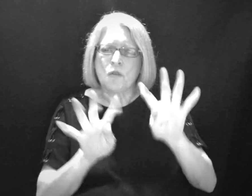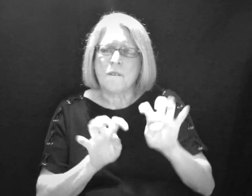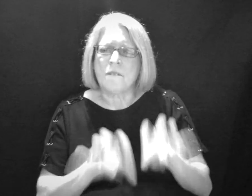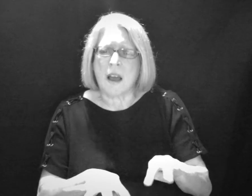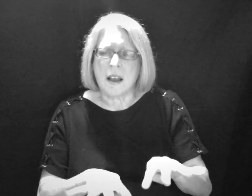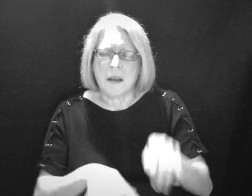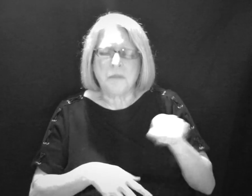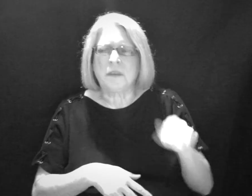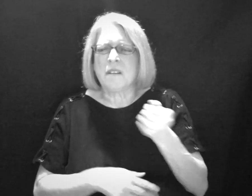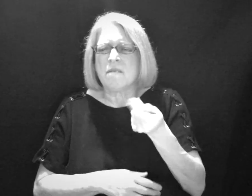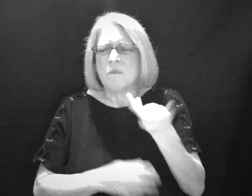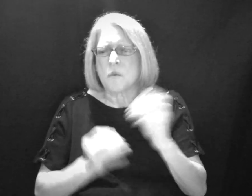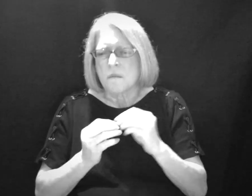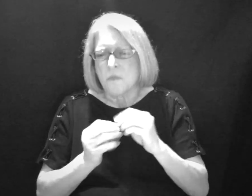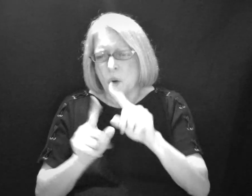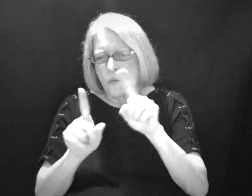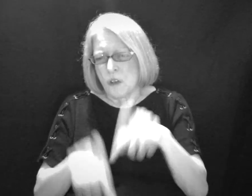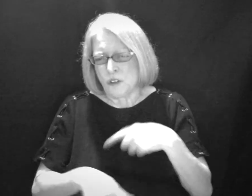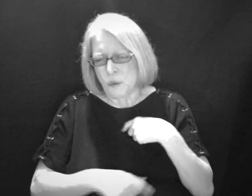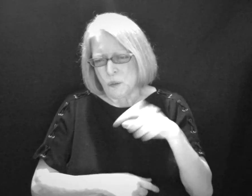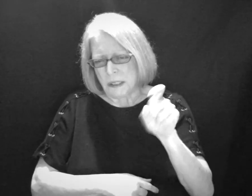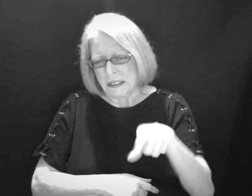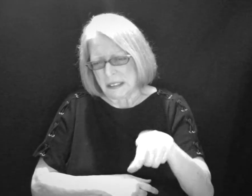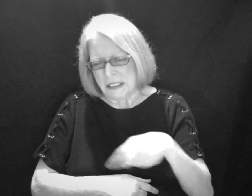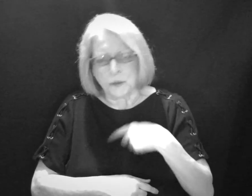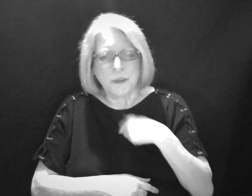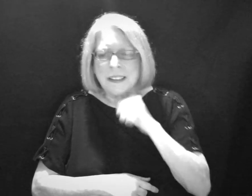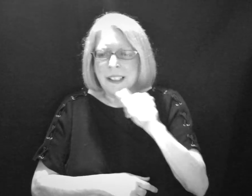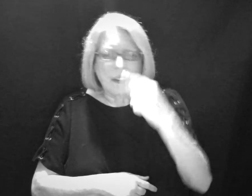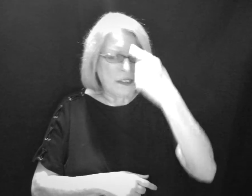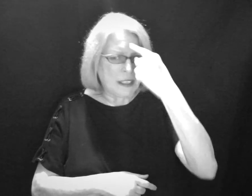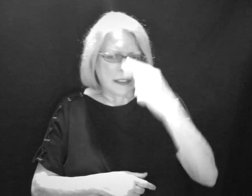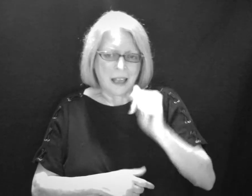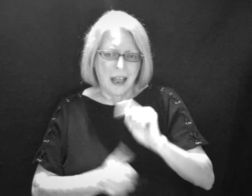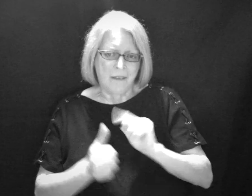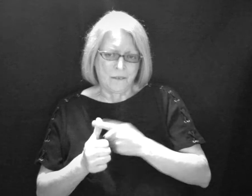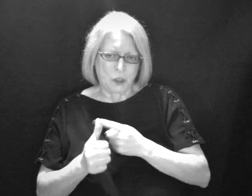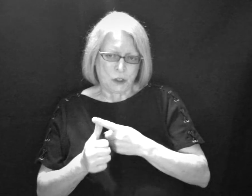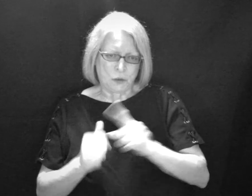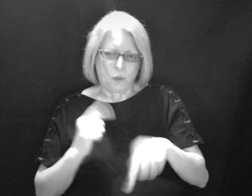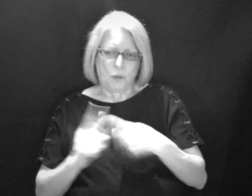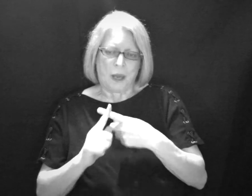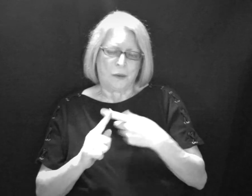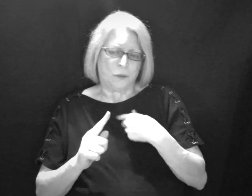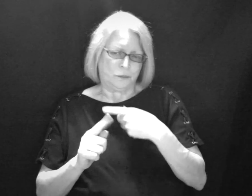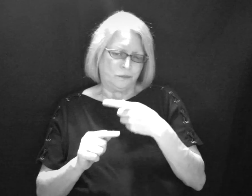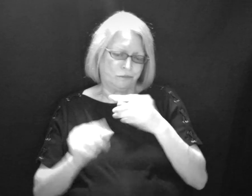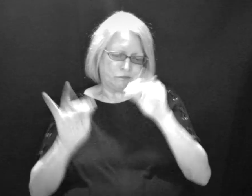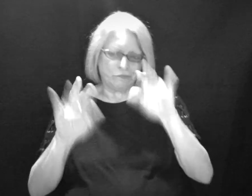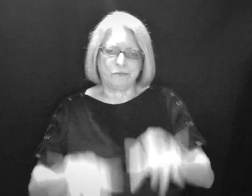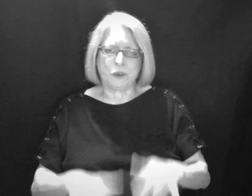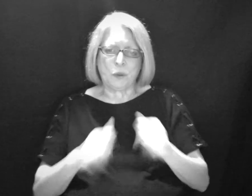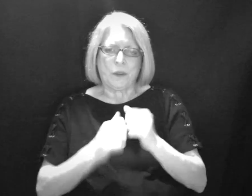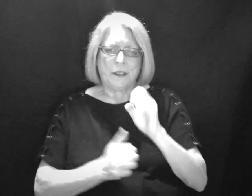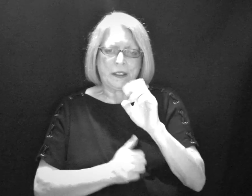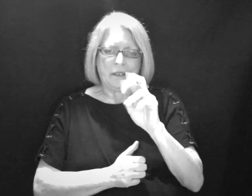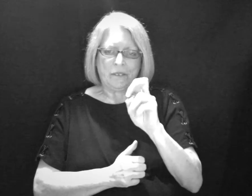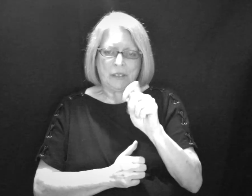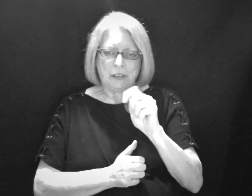dog. All right, so select image, go upload files, select files, and let's